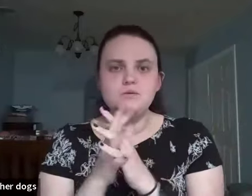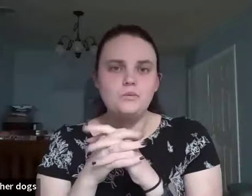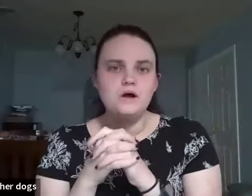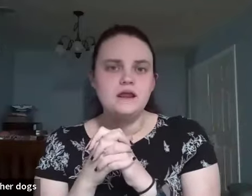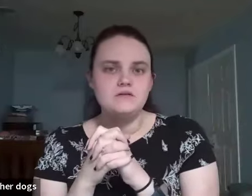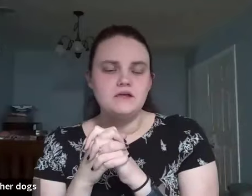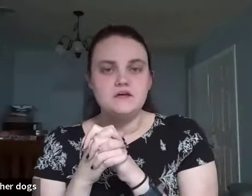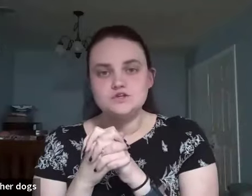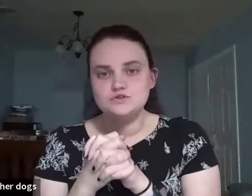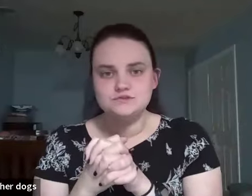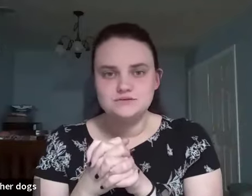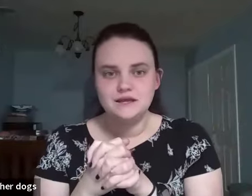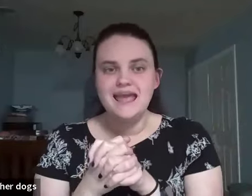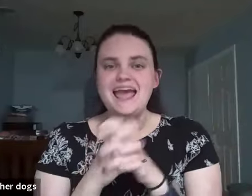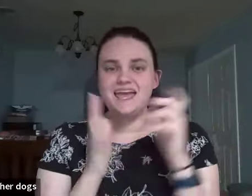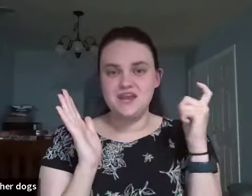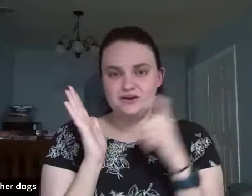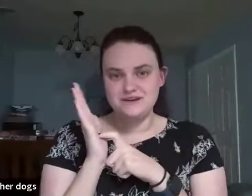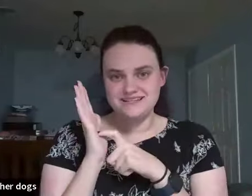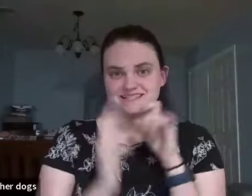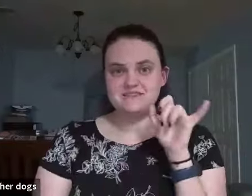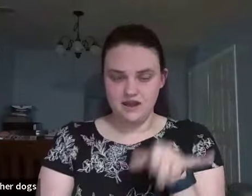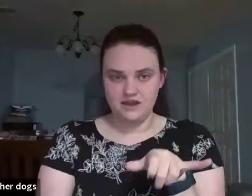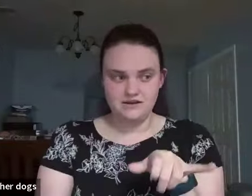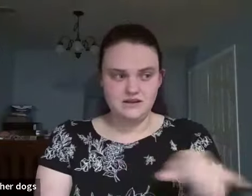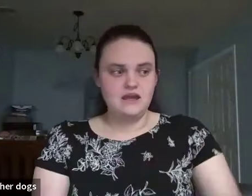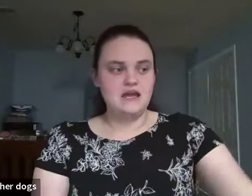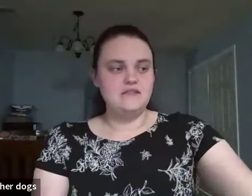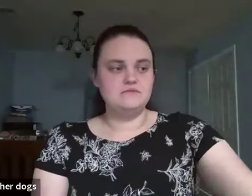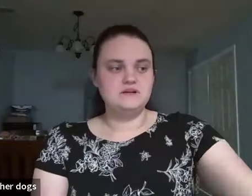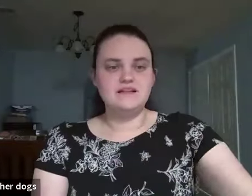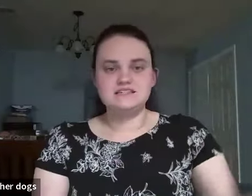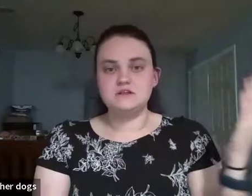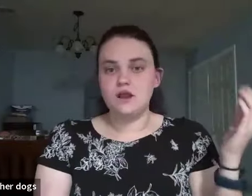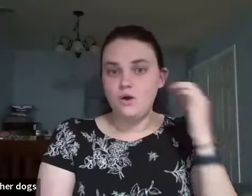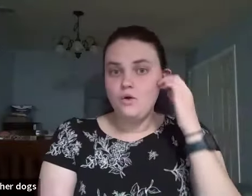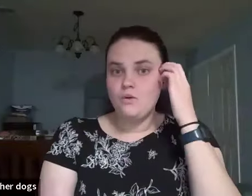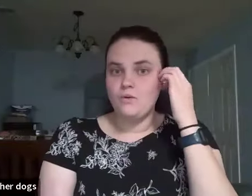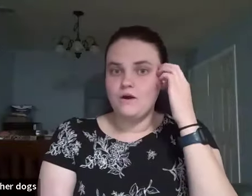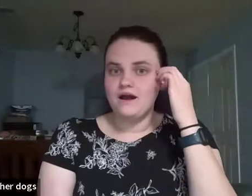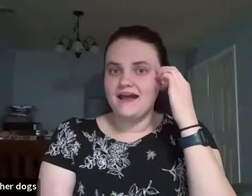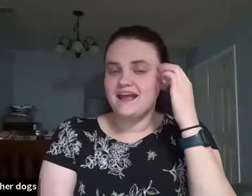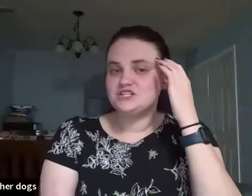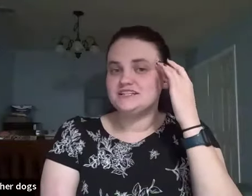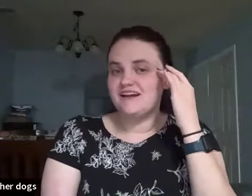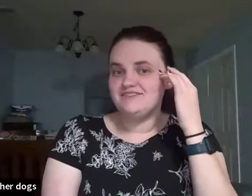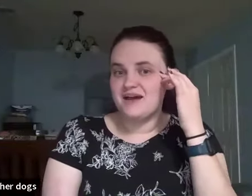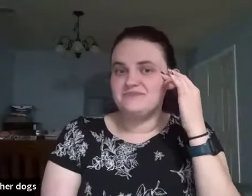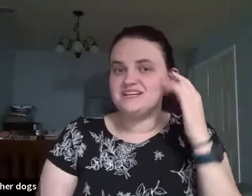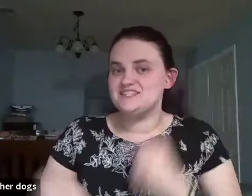seeing what like the other schools were doing, and noticed that, and they realized, they're like, "Oh, I actually like that because